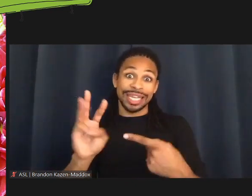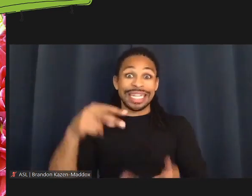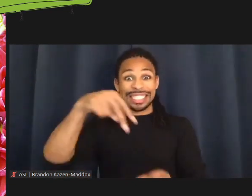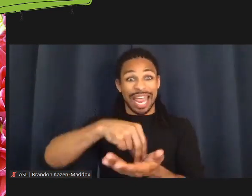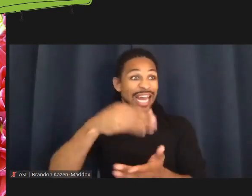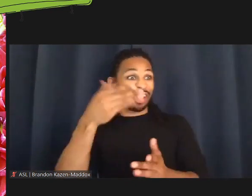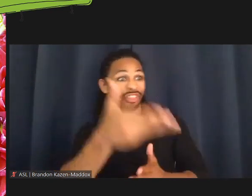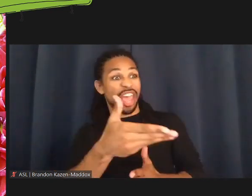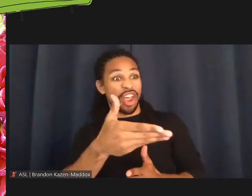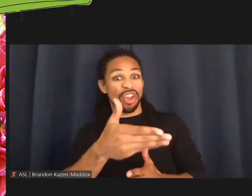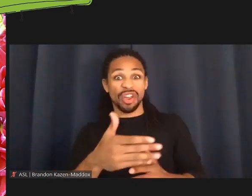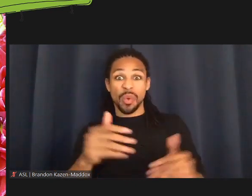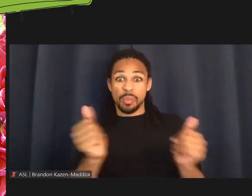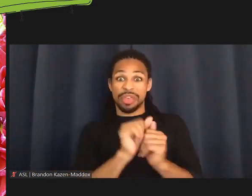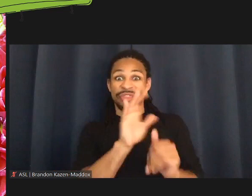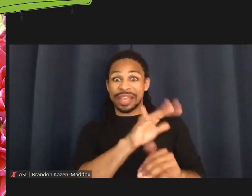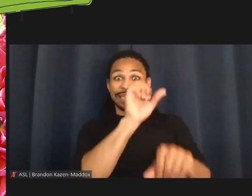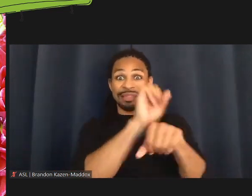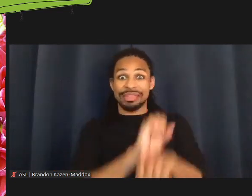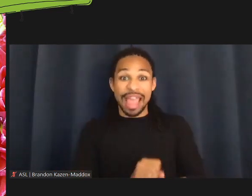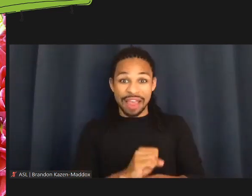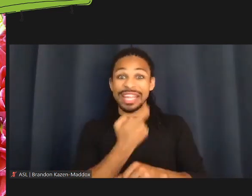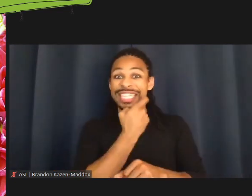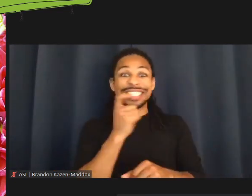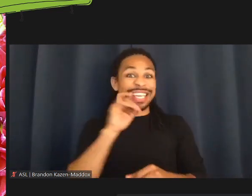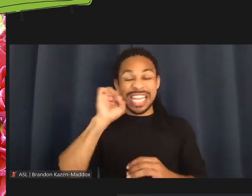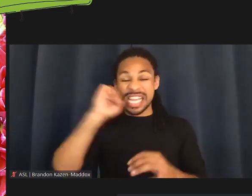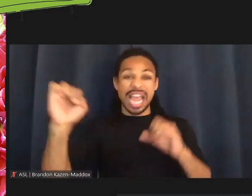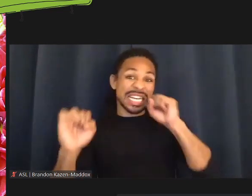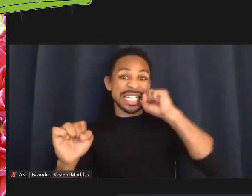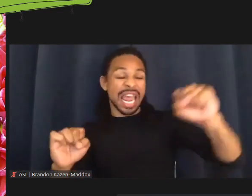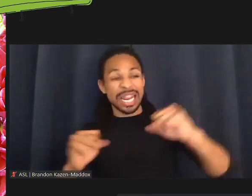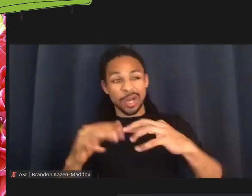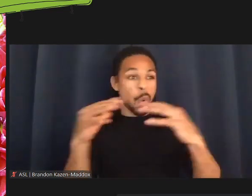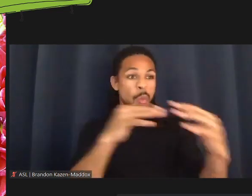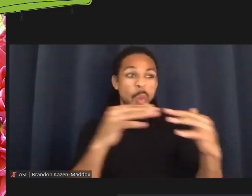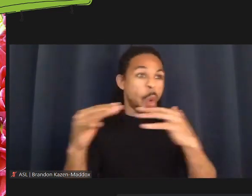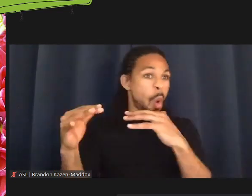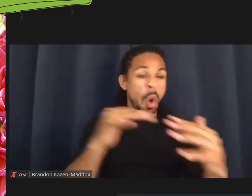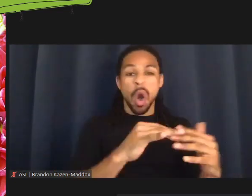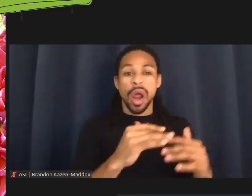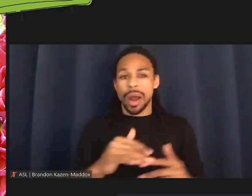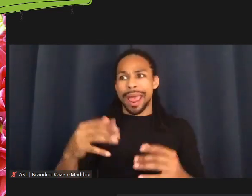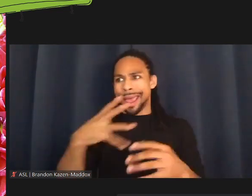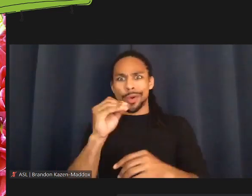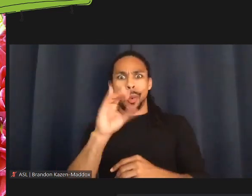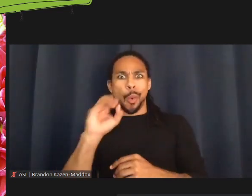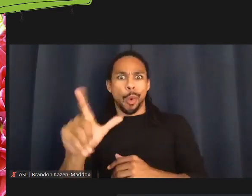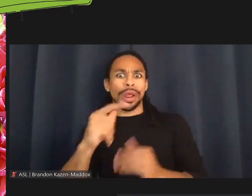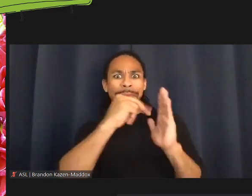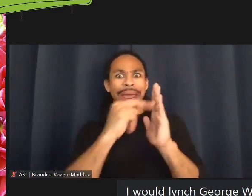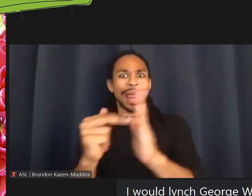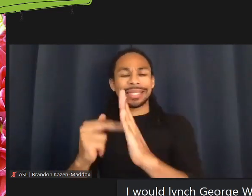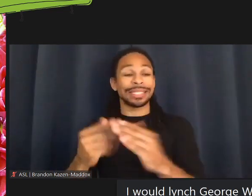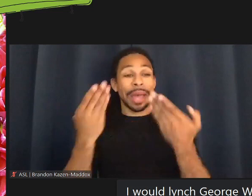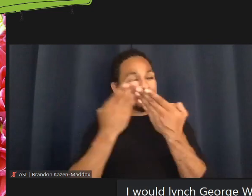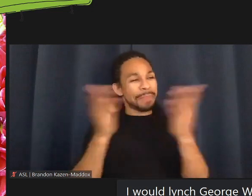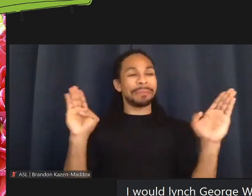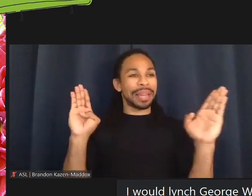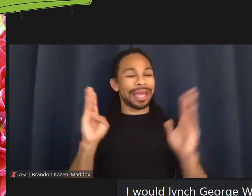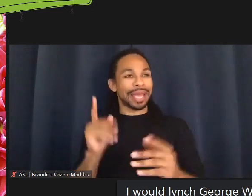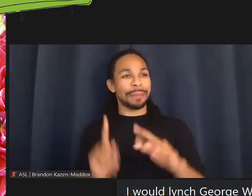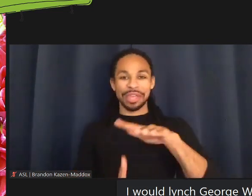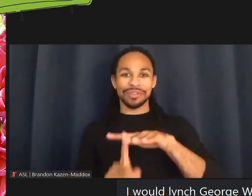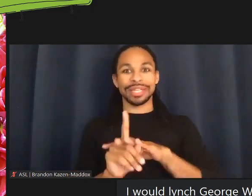whose teeth he yanked out and wore for oil paintings and public appearances, also auctions to be sure. My boyfriend and I